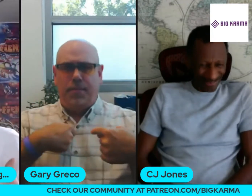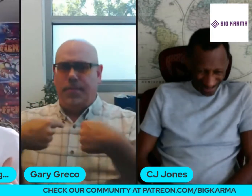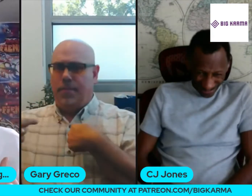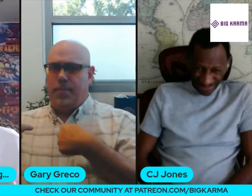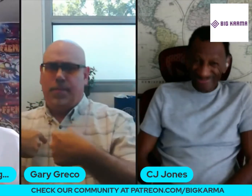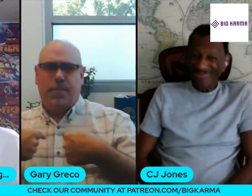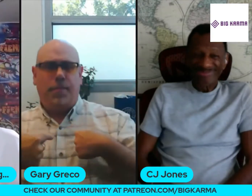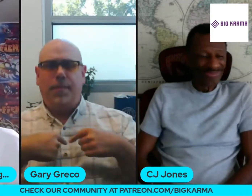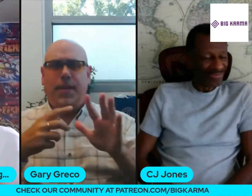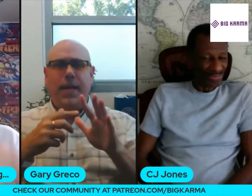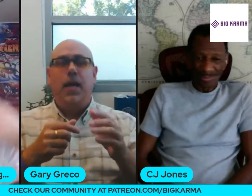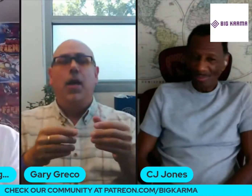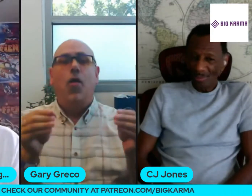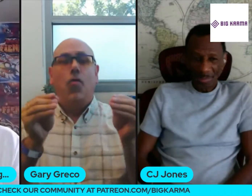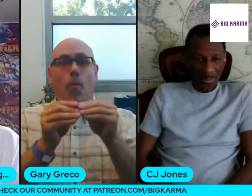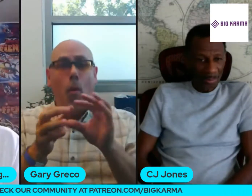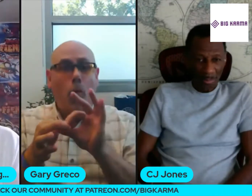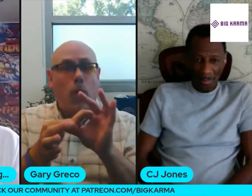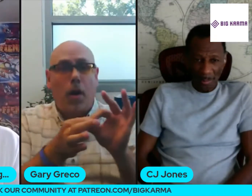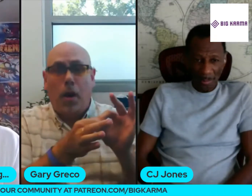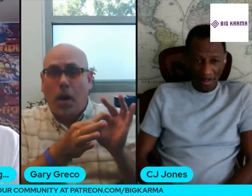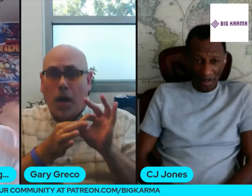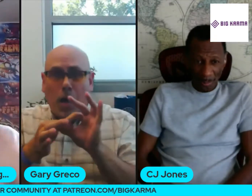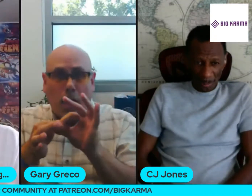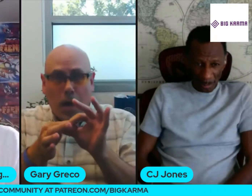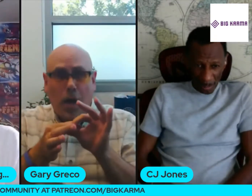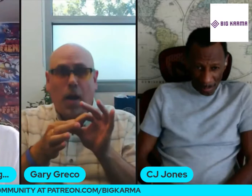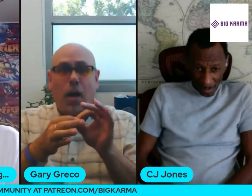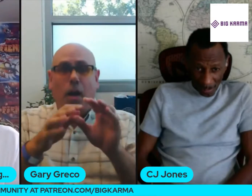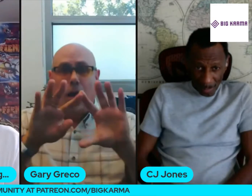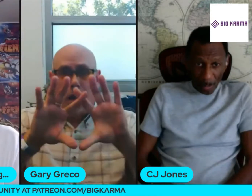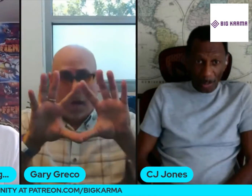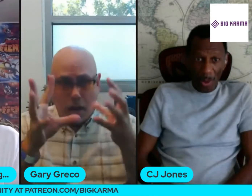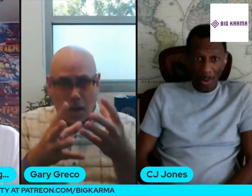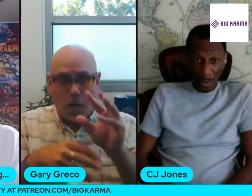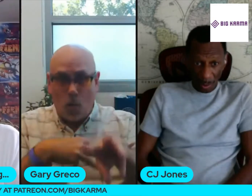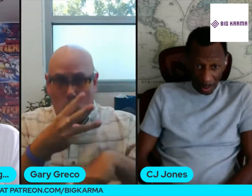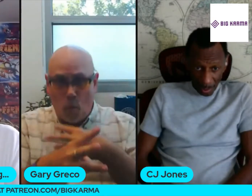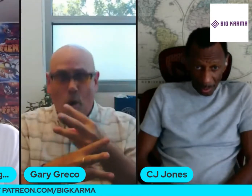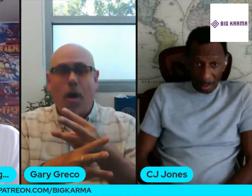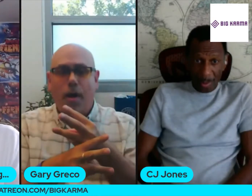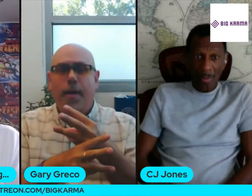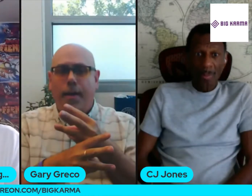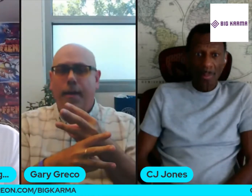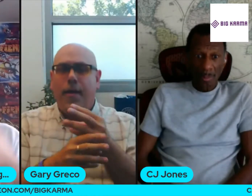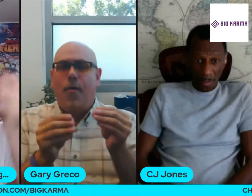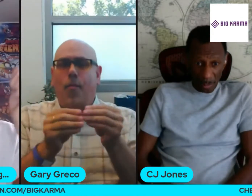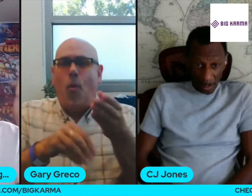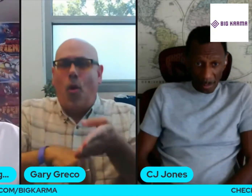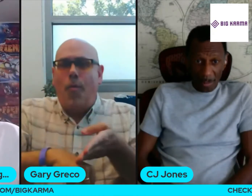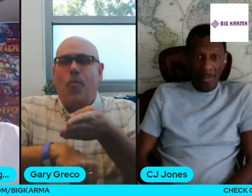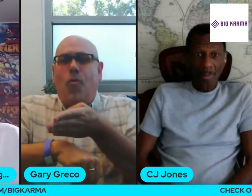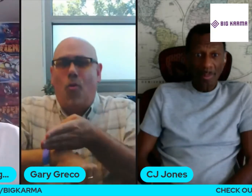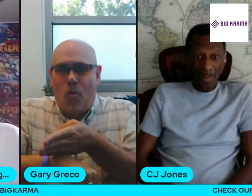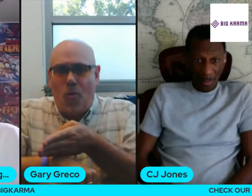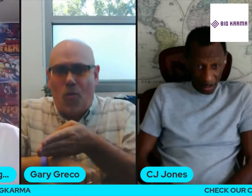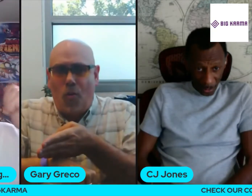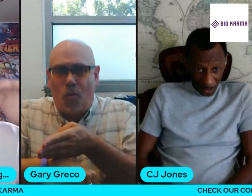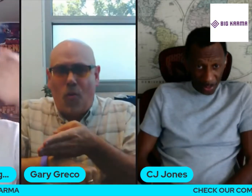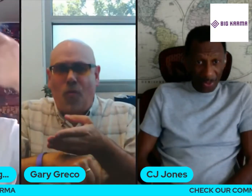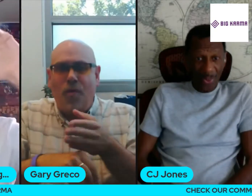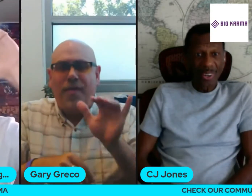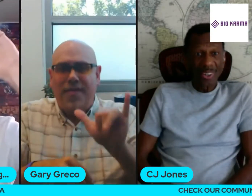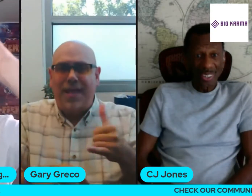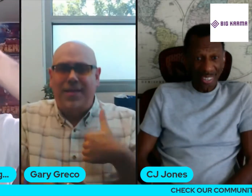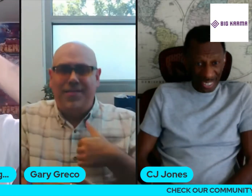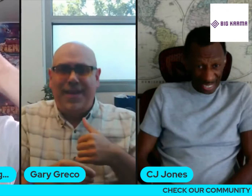we advance as a global society. And that's one of my key core beliefs, philosophical beliefs,